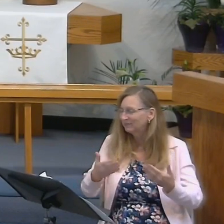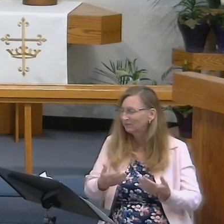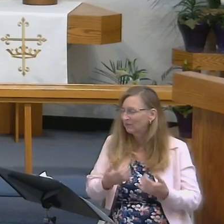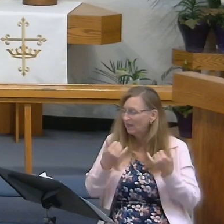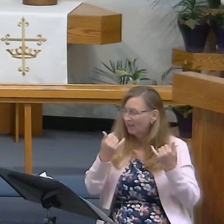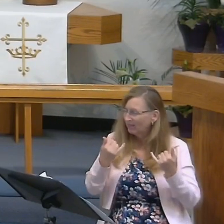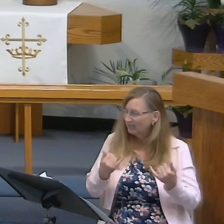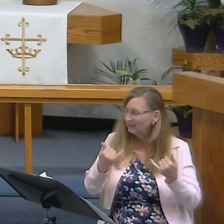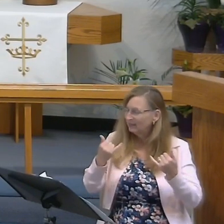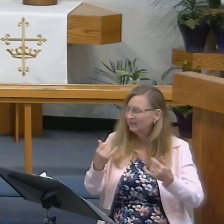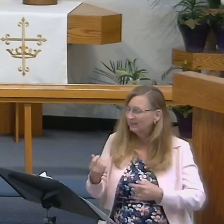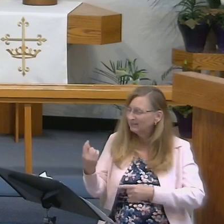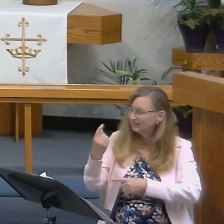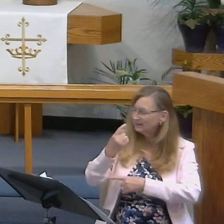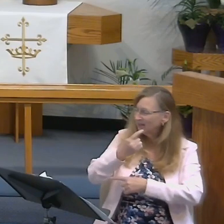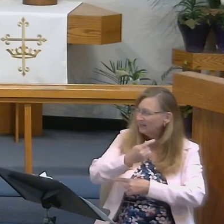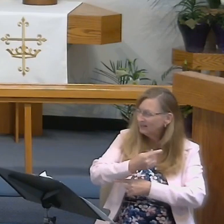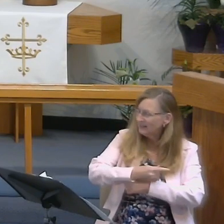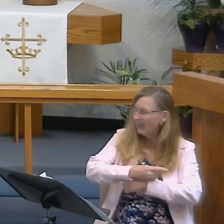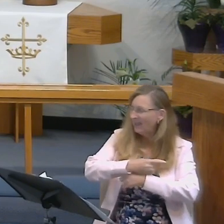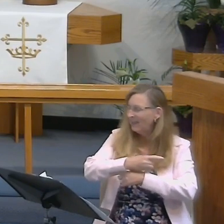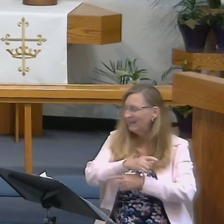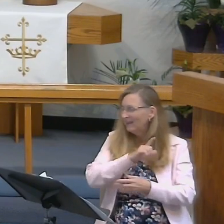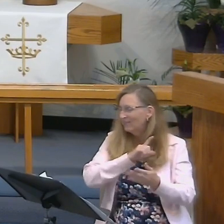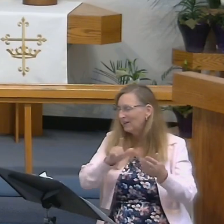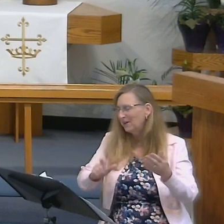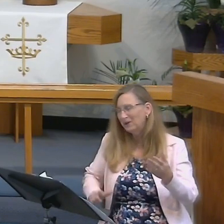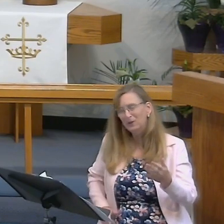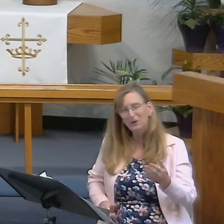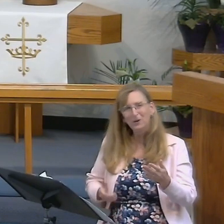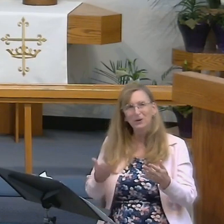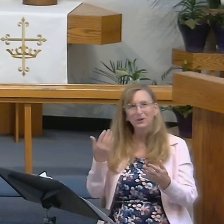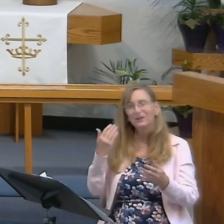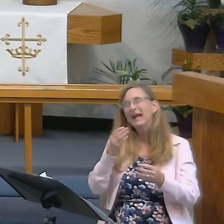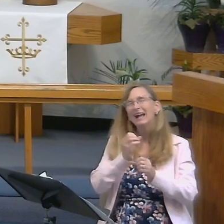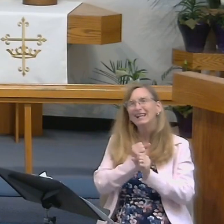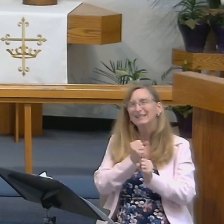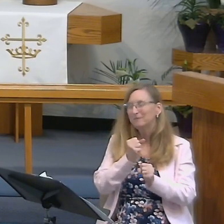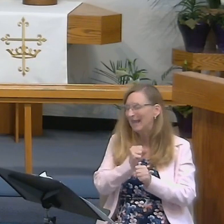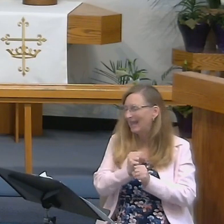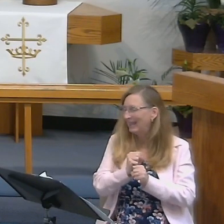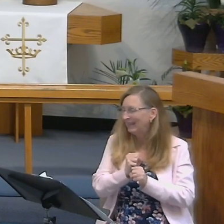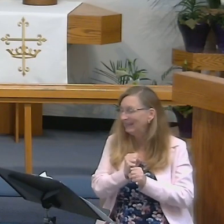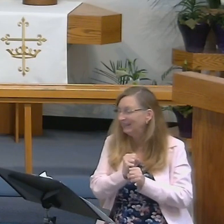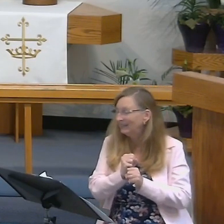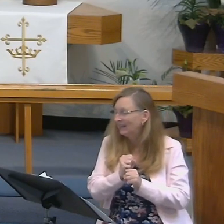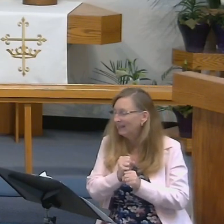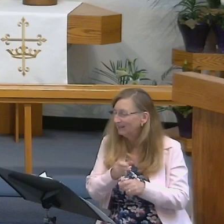And be glad. This is the day the Lord has made.